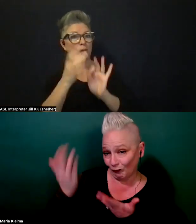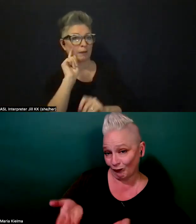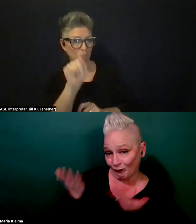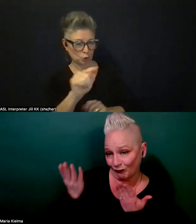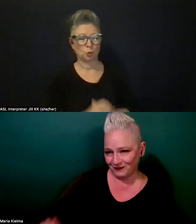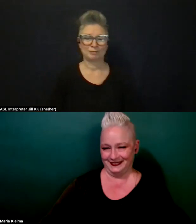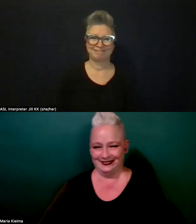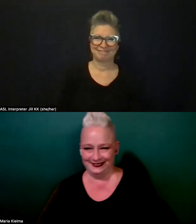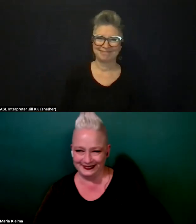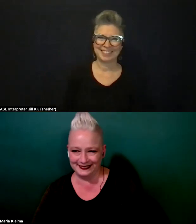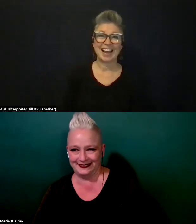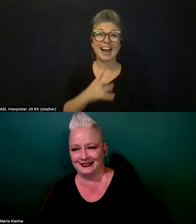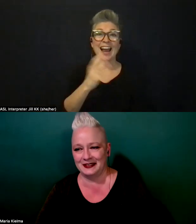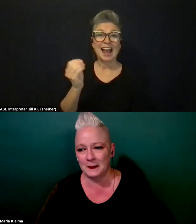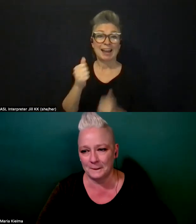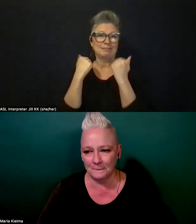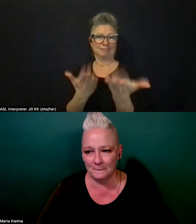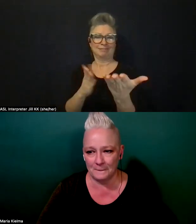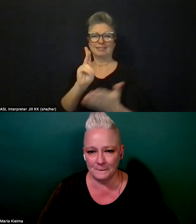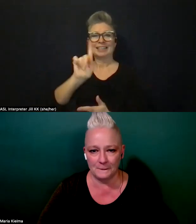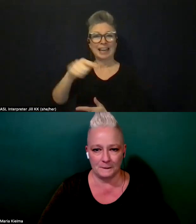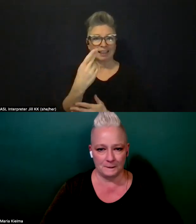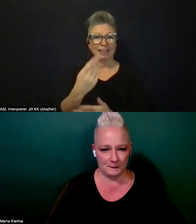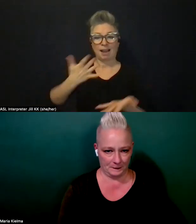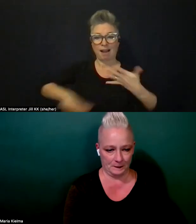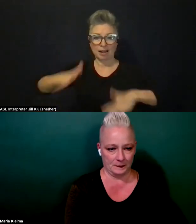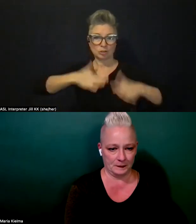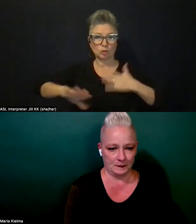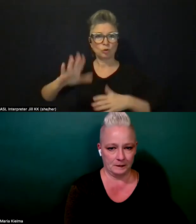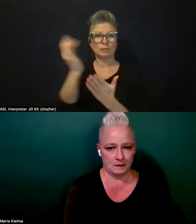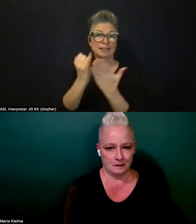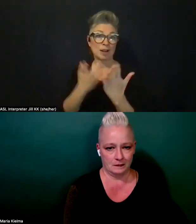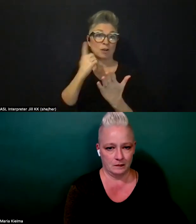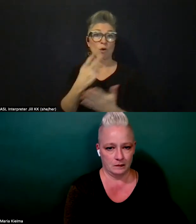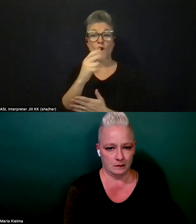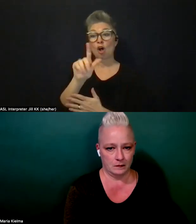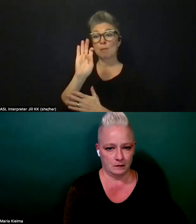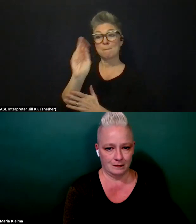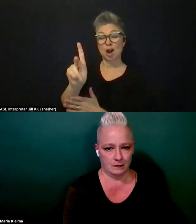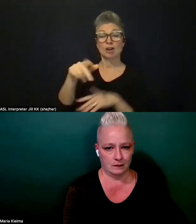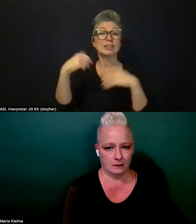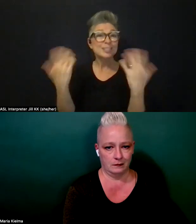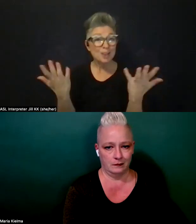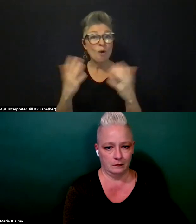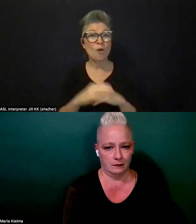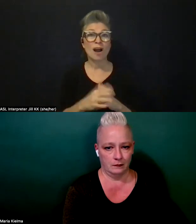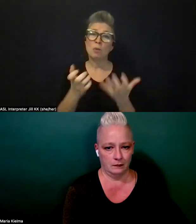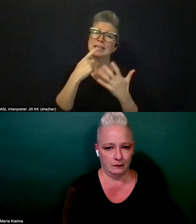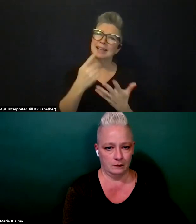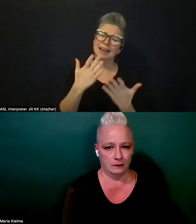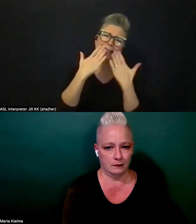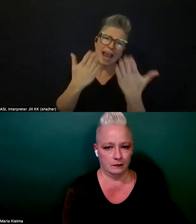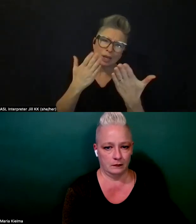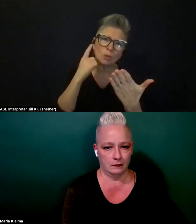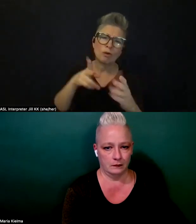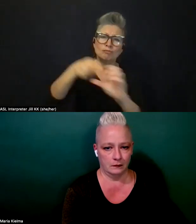you. And this is Keith, a costume designer for Hallmark. So I wanted to say thank you for coming on